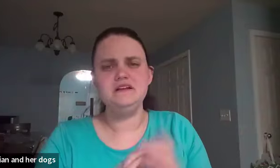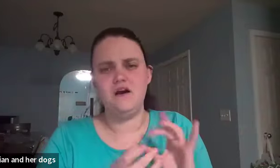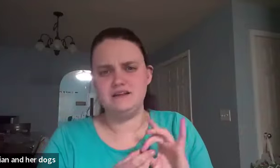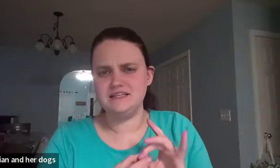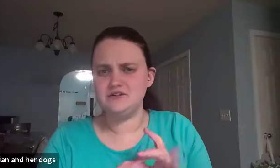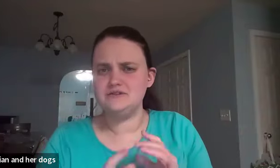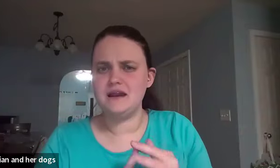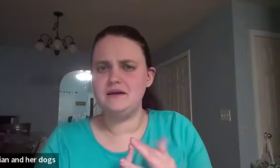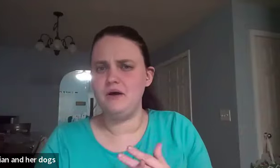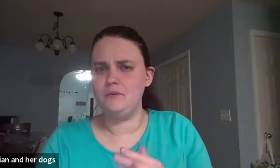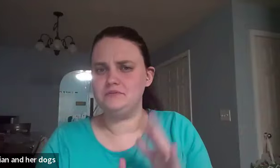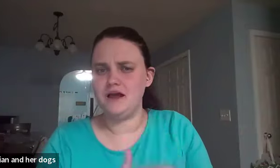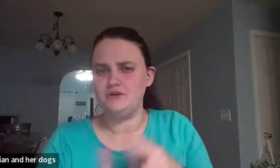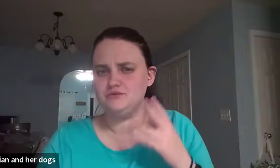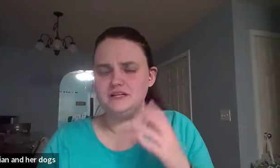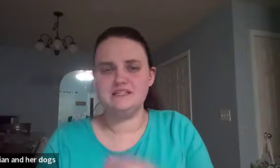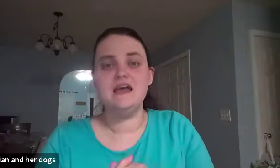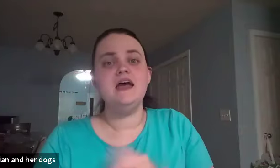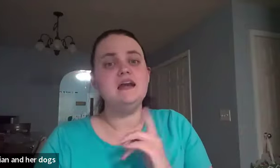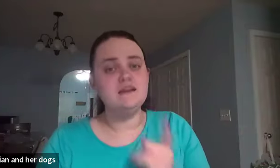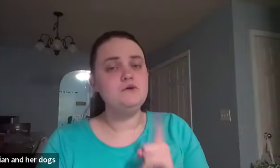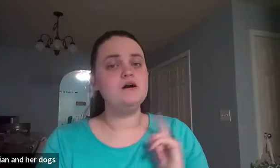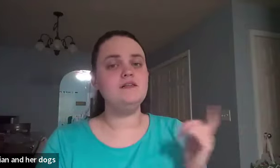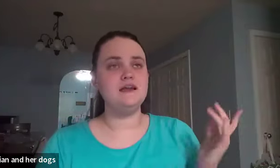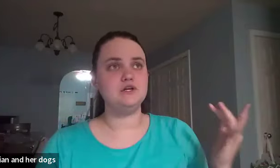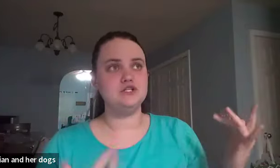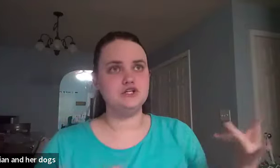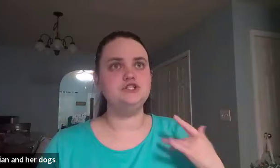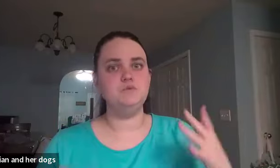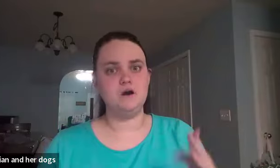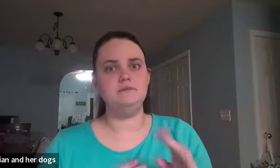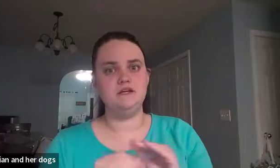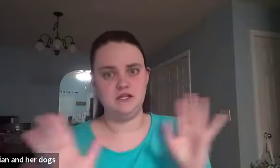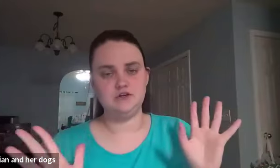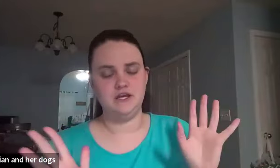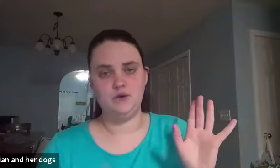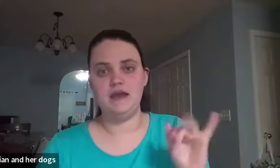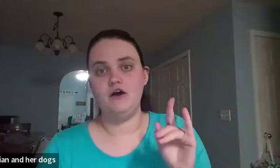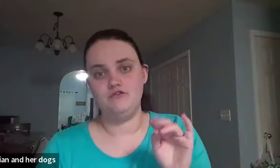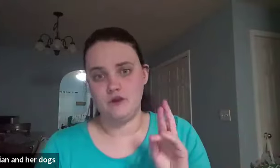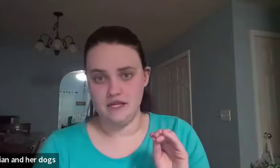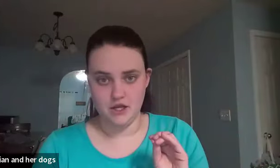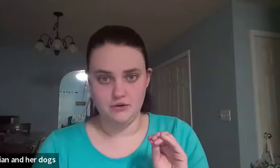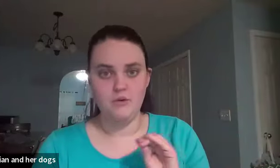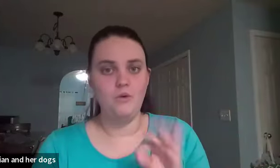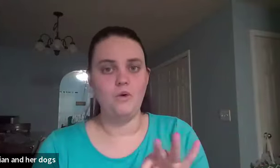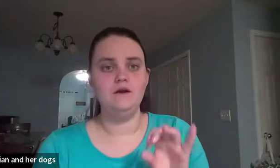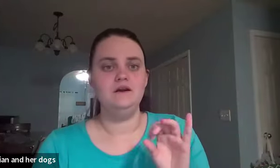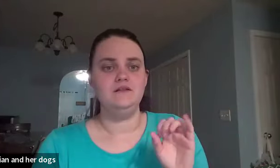Typically context clues kind of will help apply which one it is. If you are like concerned, you want to be clear, like you had Alfredo or